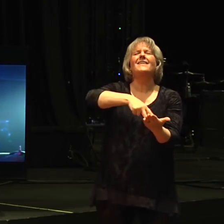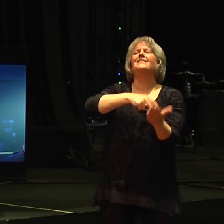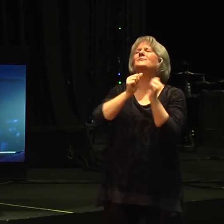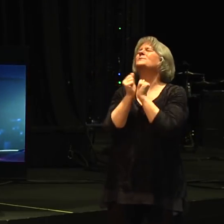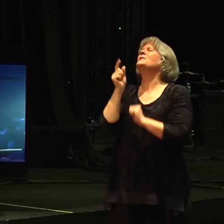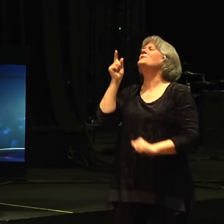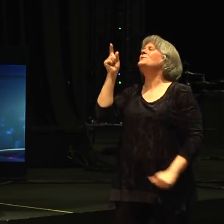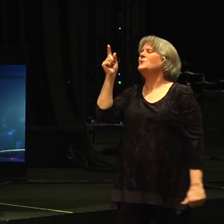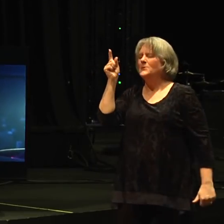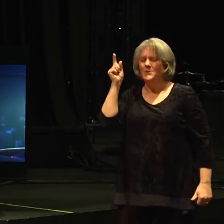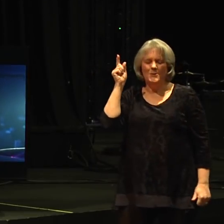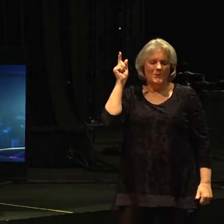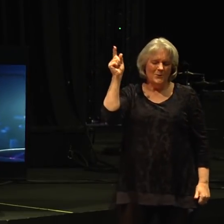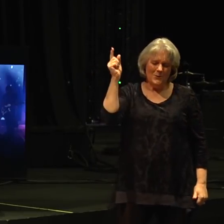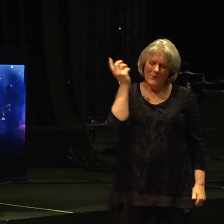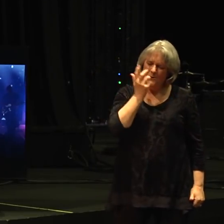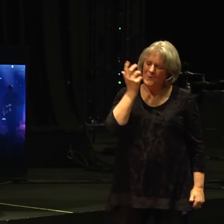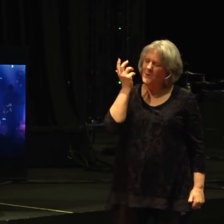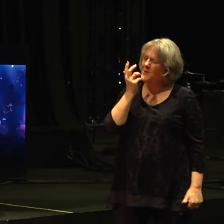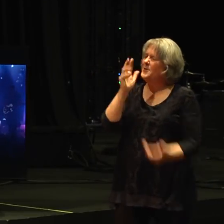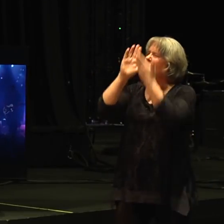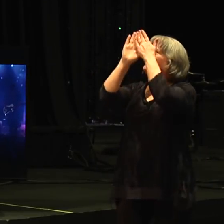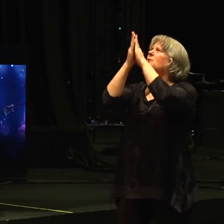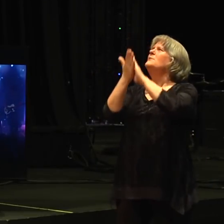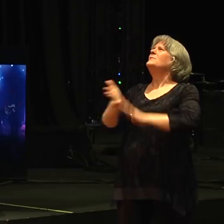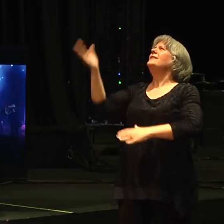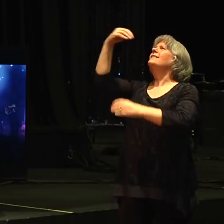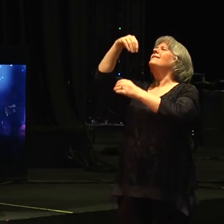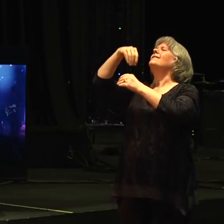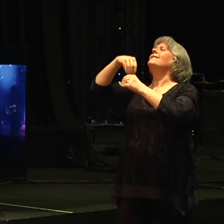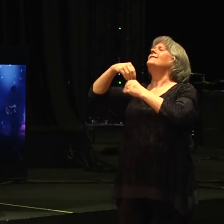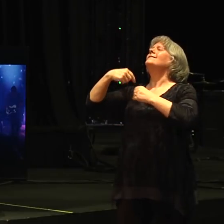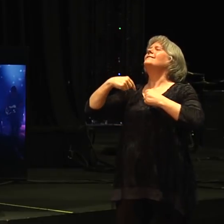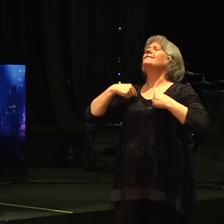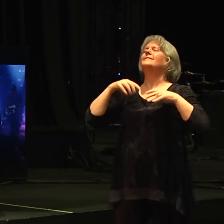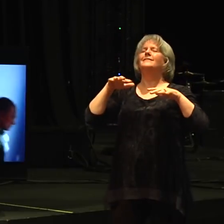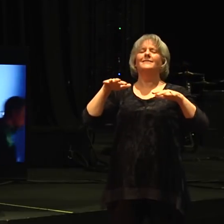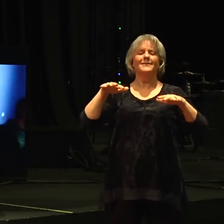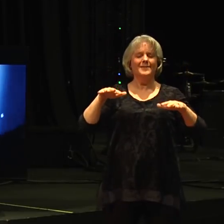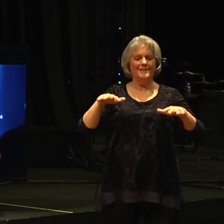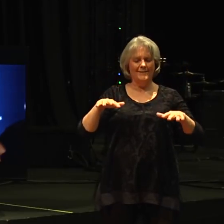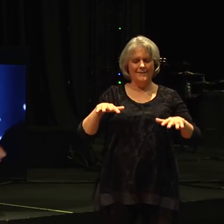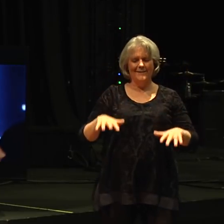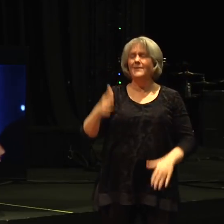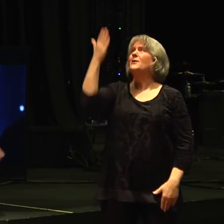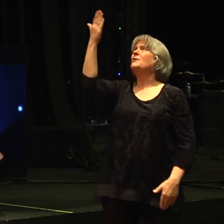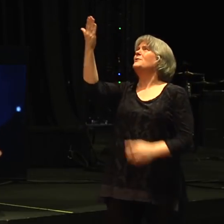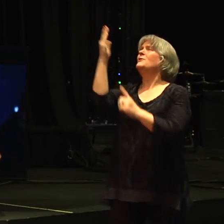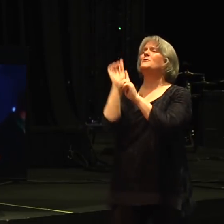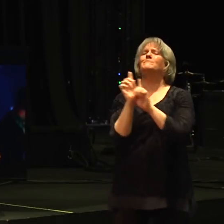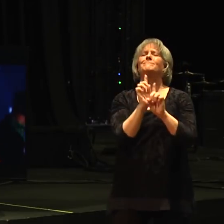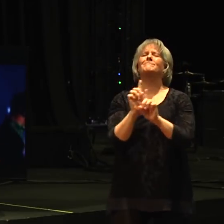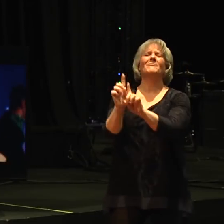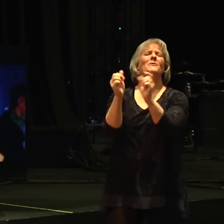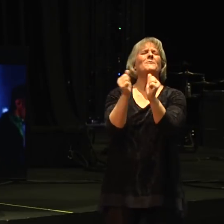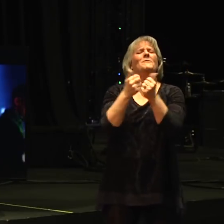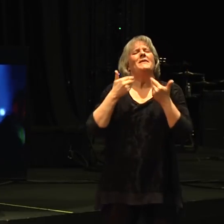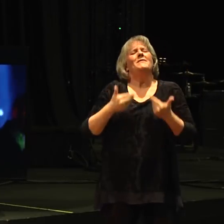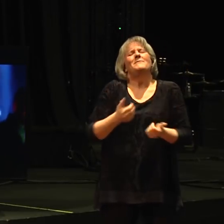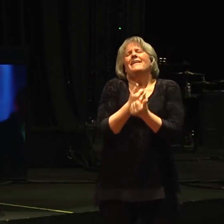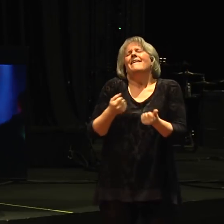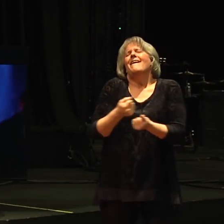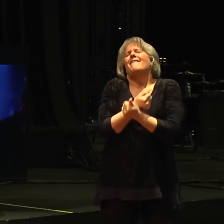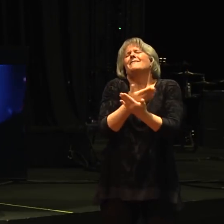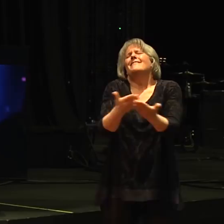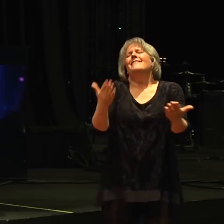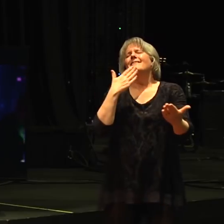dancing in the deep, Lord. Peace be still, you are here, so it is